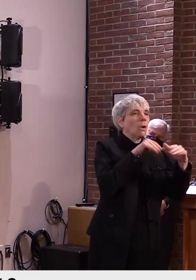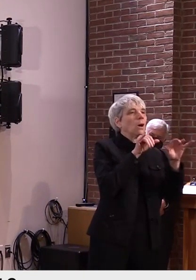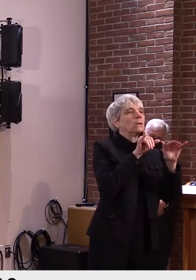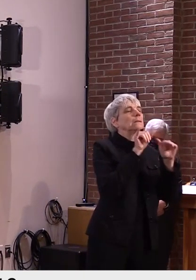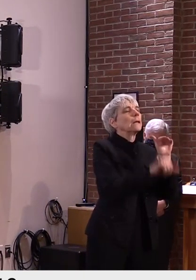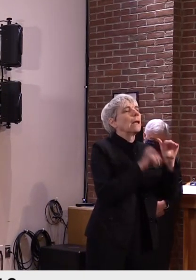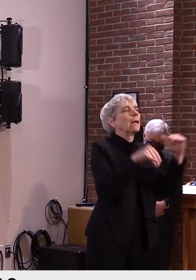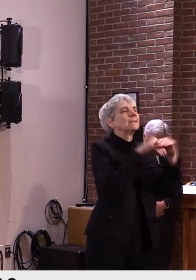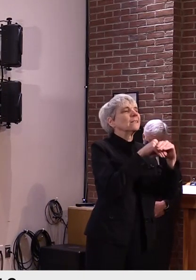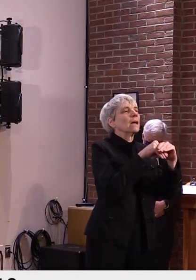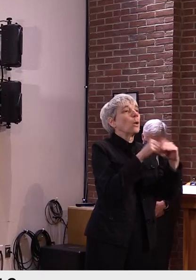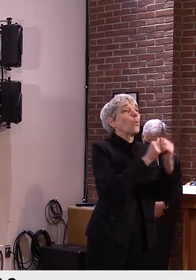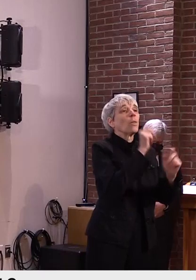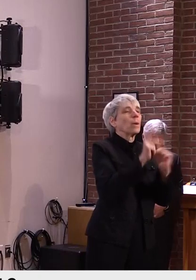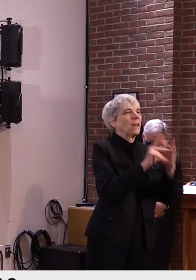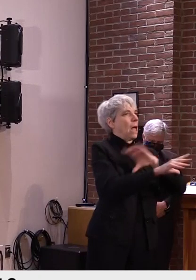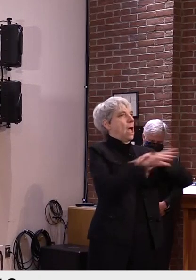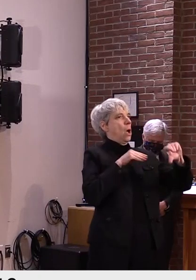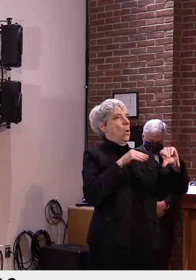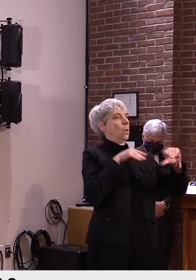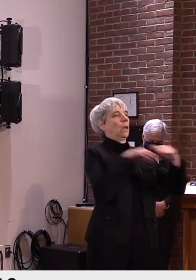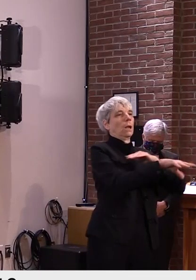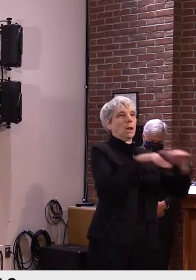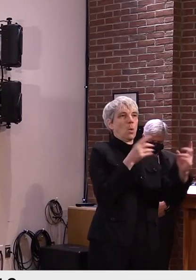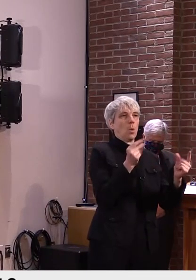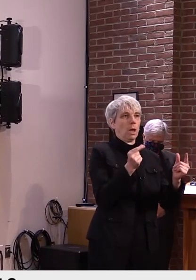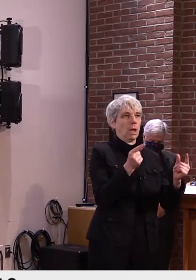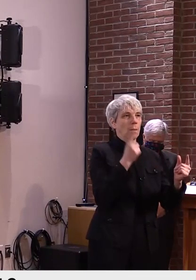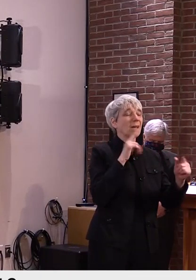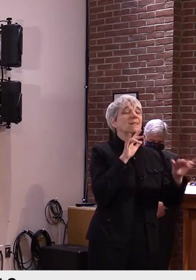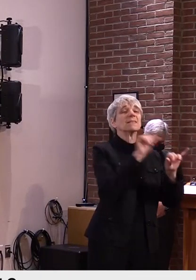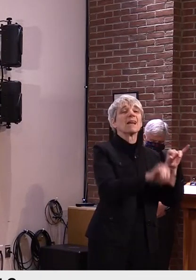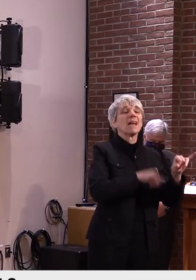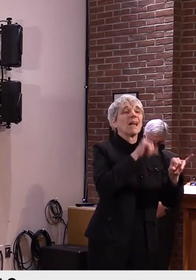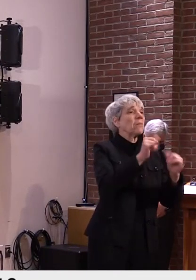our health guidance. Recommendations that will only become more